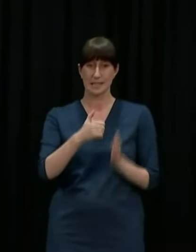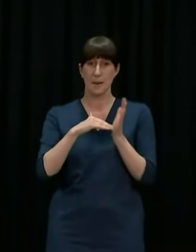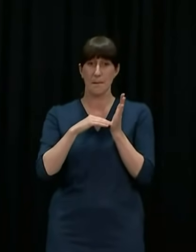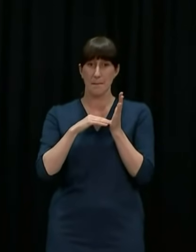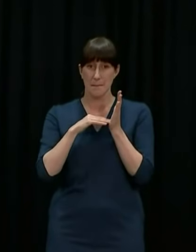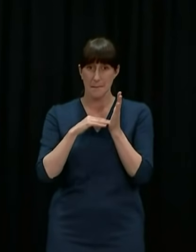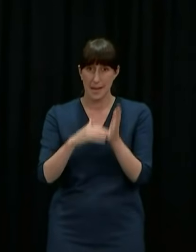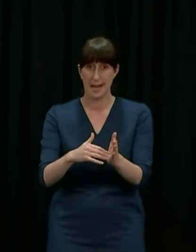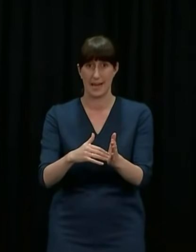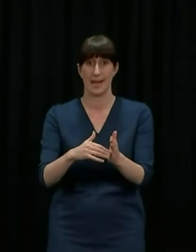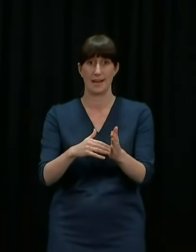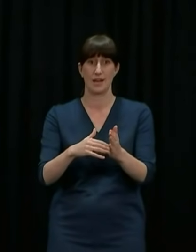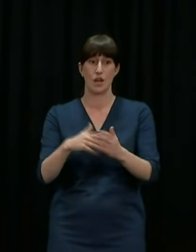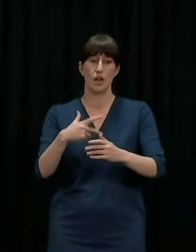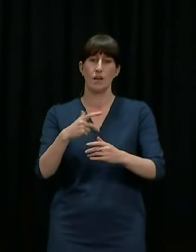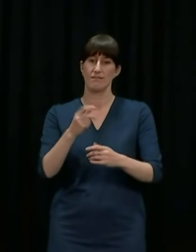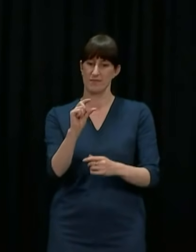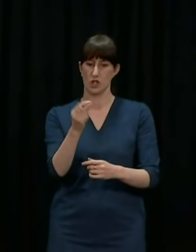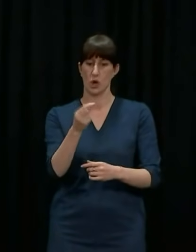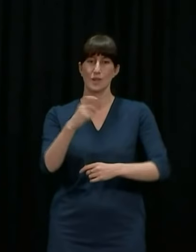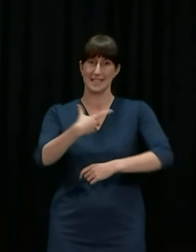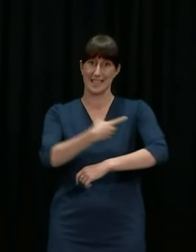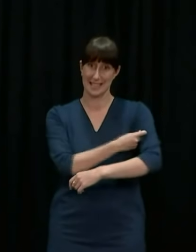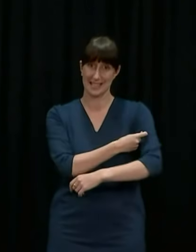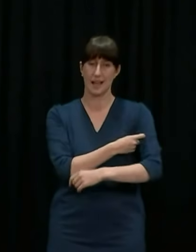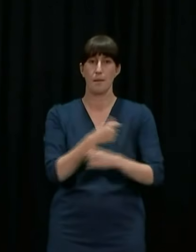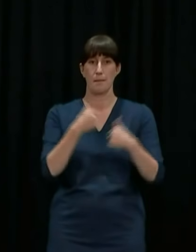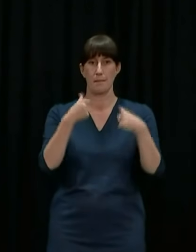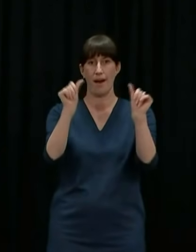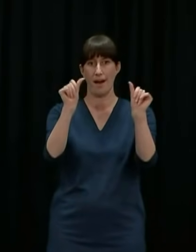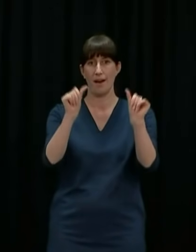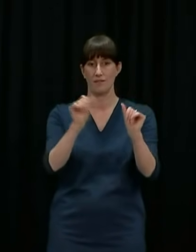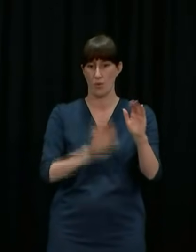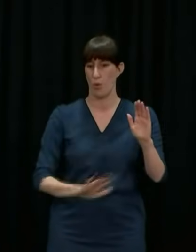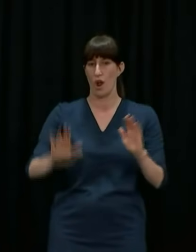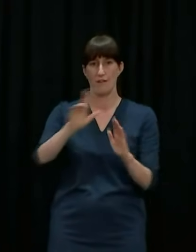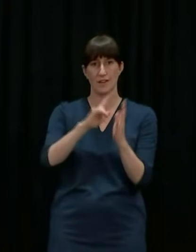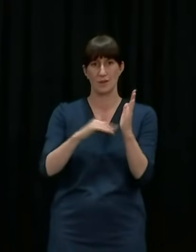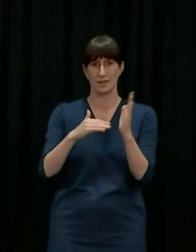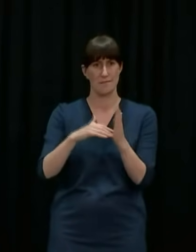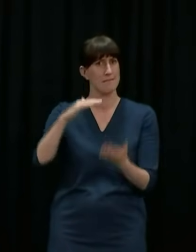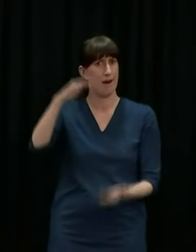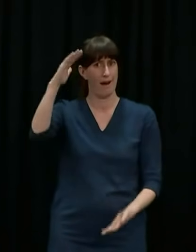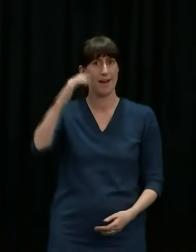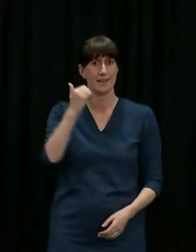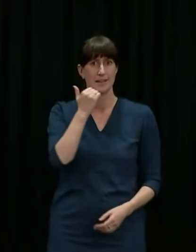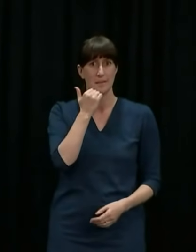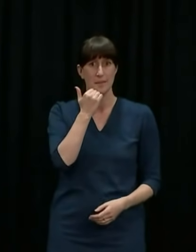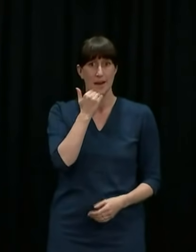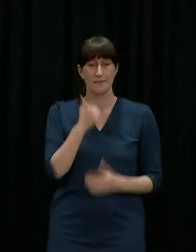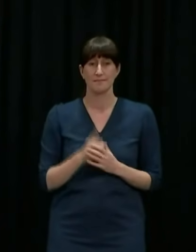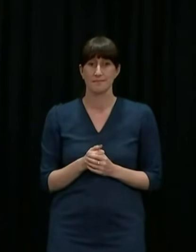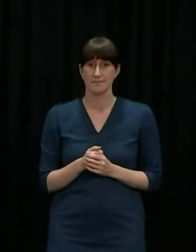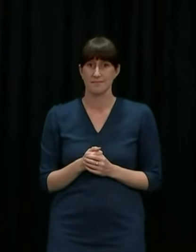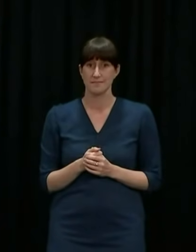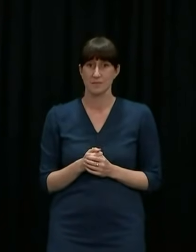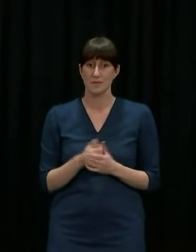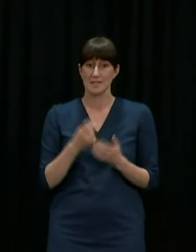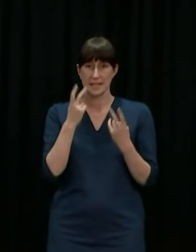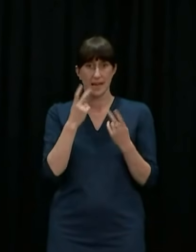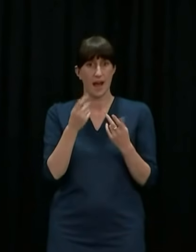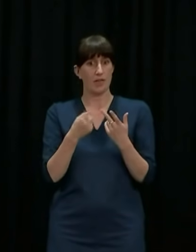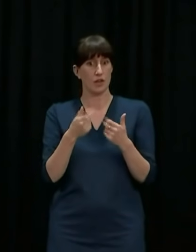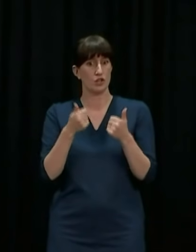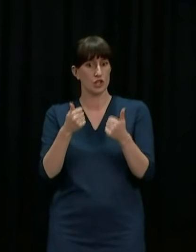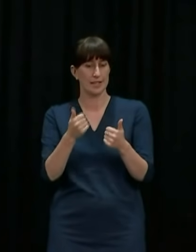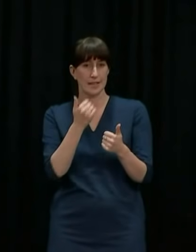vaccine have now been delivered across New Zealand. That's a big number, and we're seeing some really encouraging other numbers as